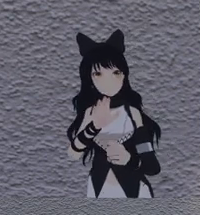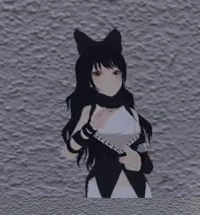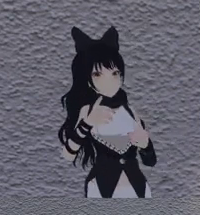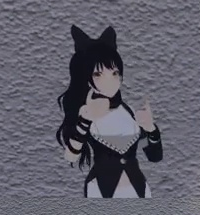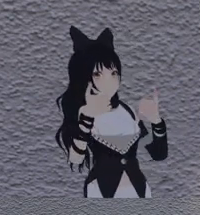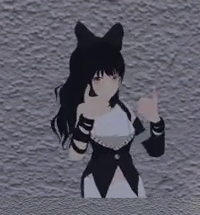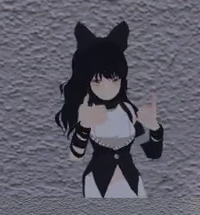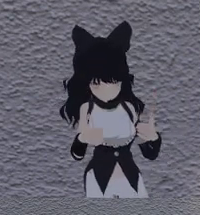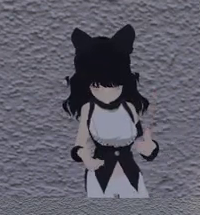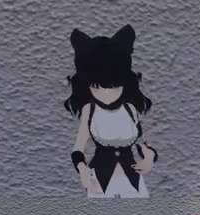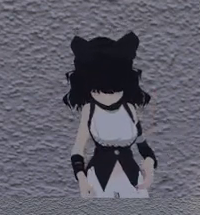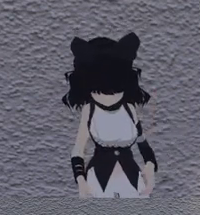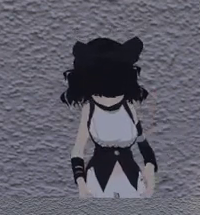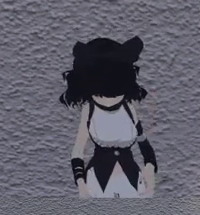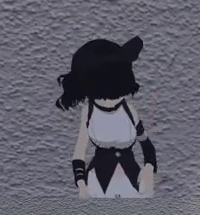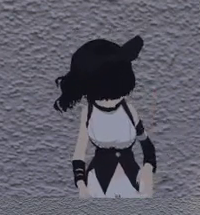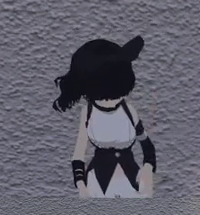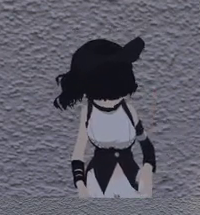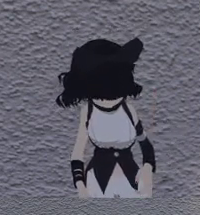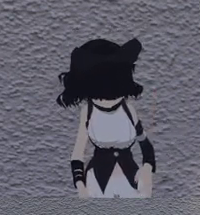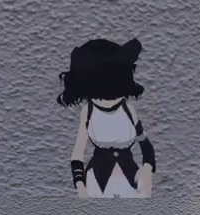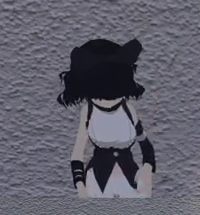Promise. Good.